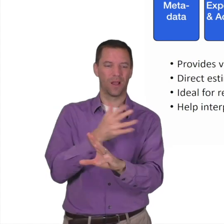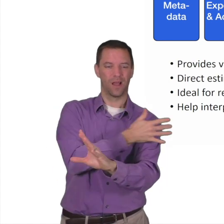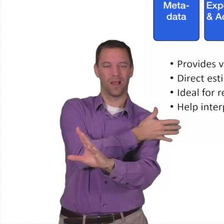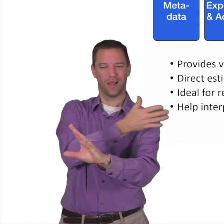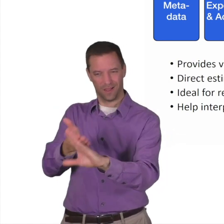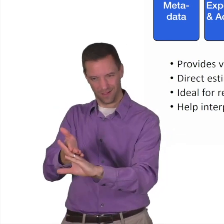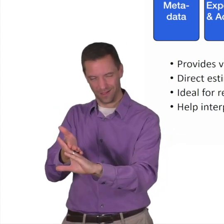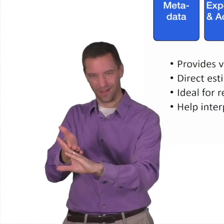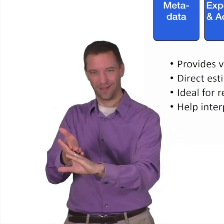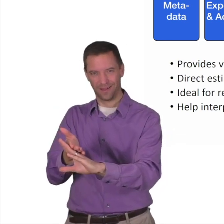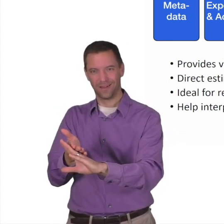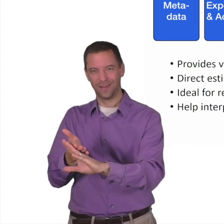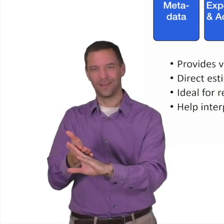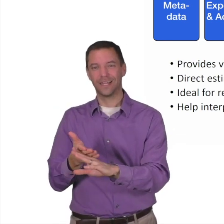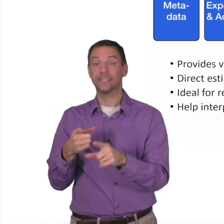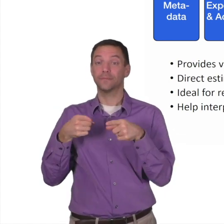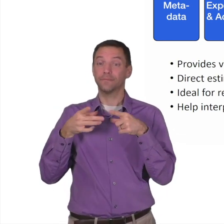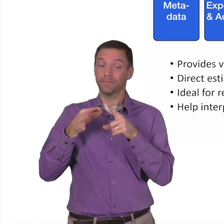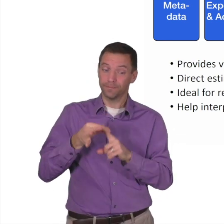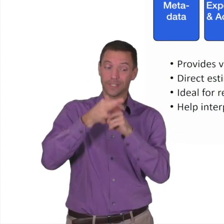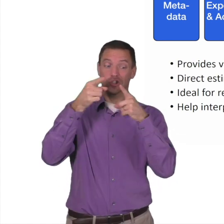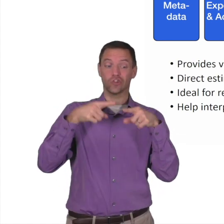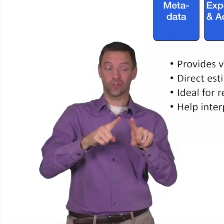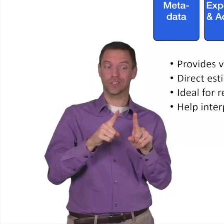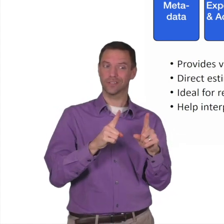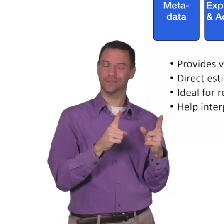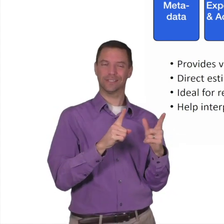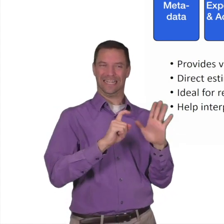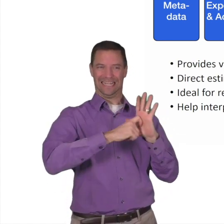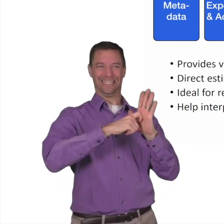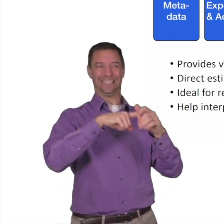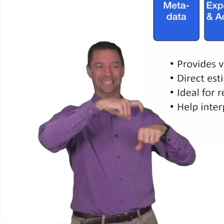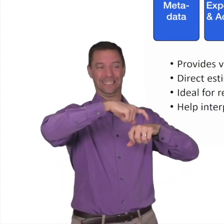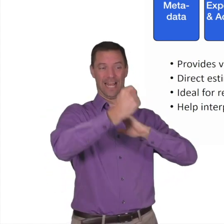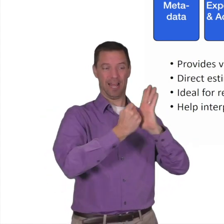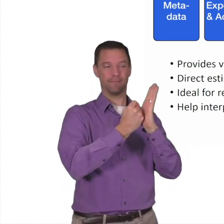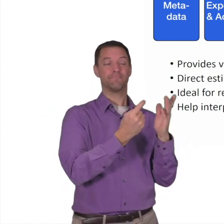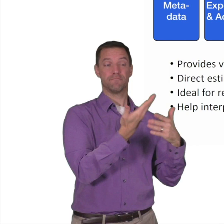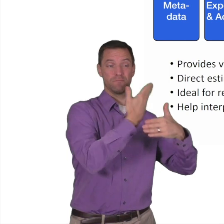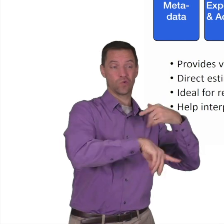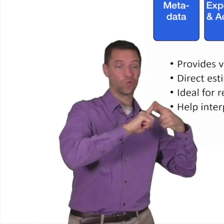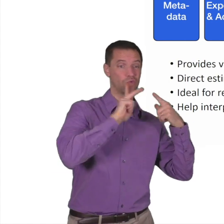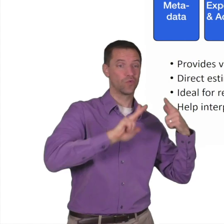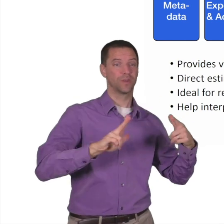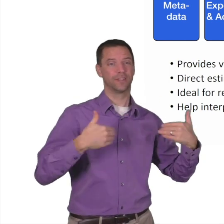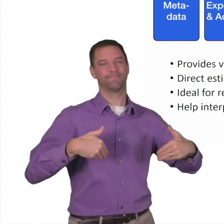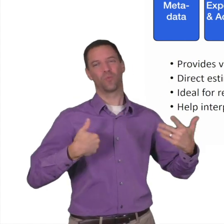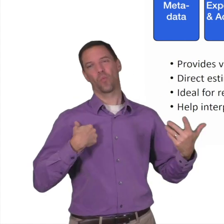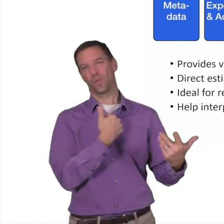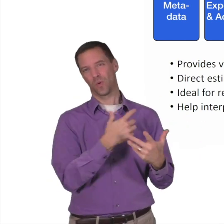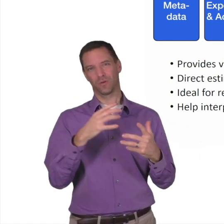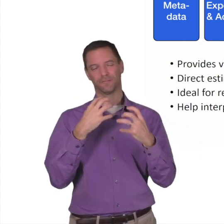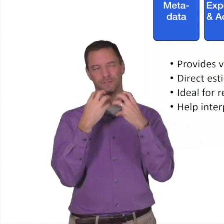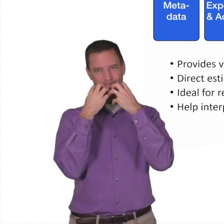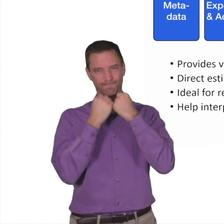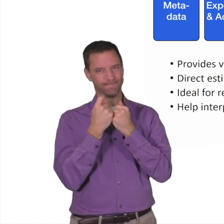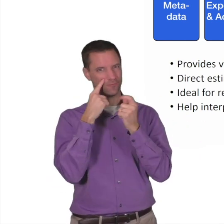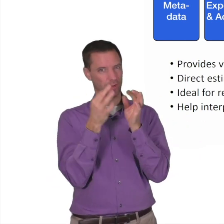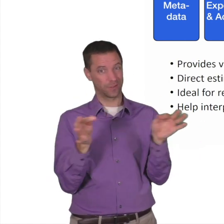And so gaining more information about this prior context, especially during this critical period from birth to 3, which we